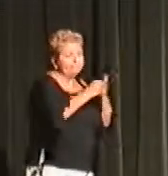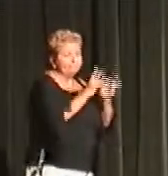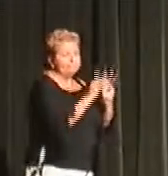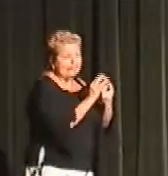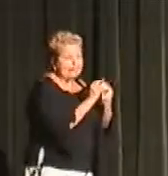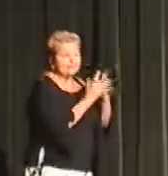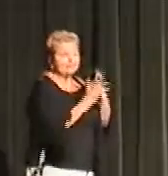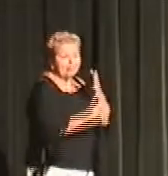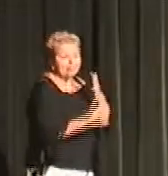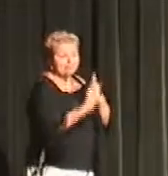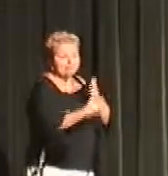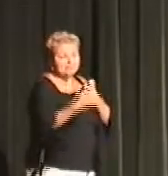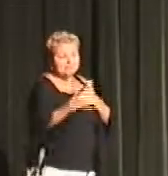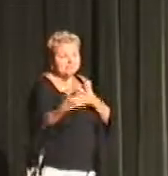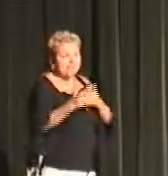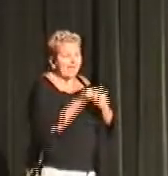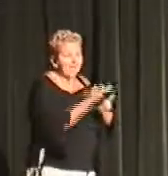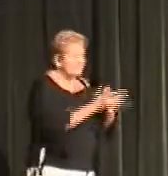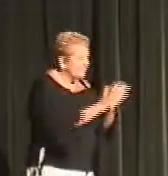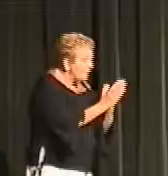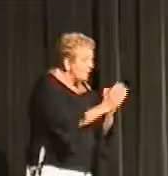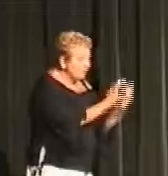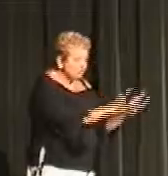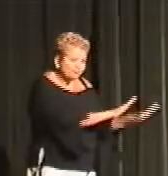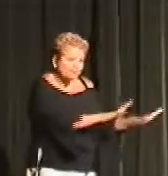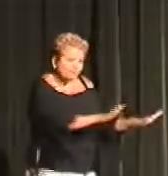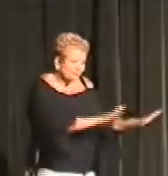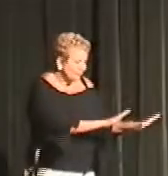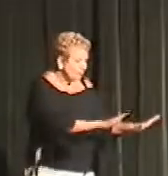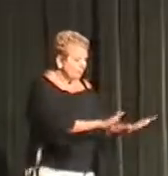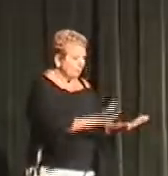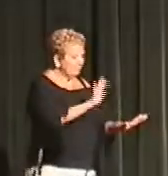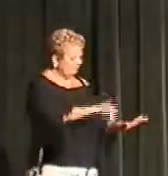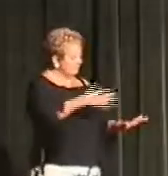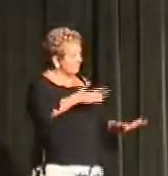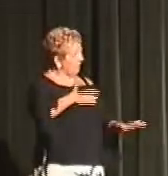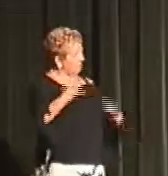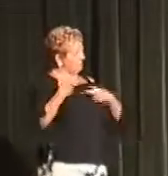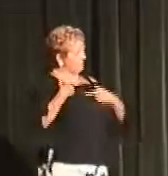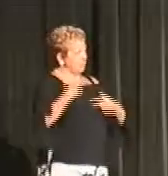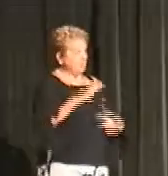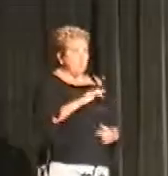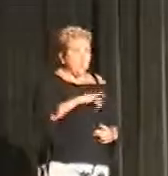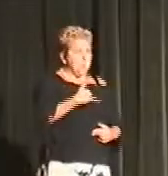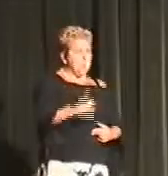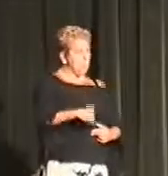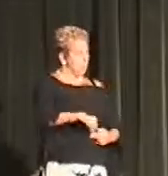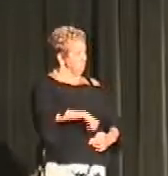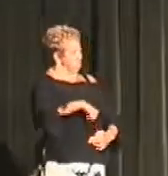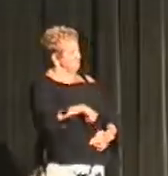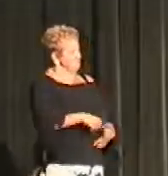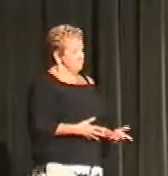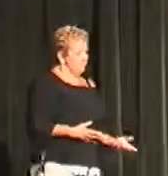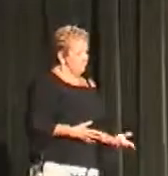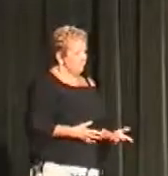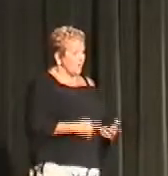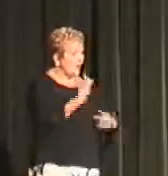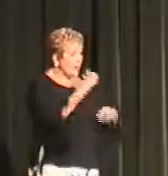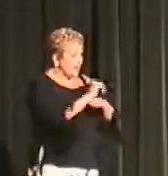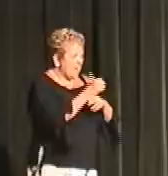missed that Monday night meeting. I mean, you know, I remember one time, I was a couple months sober, and I went to the meeting, and I had